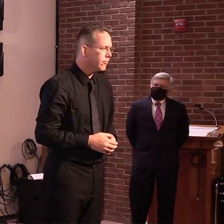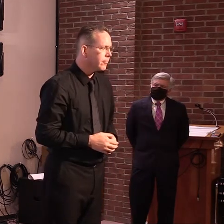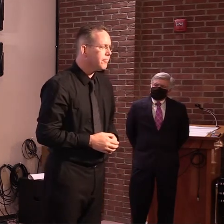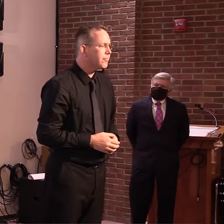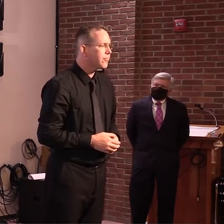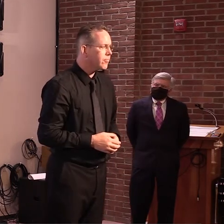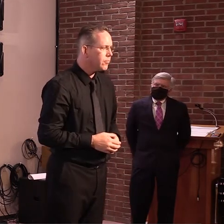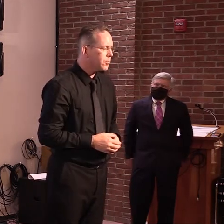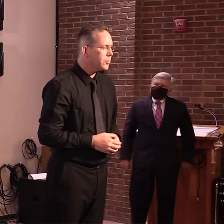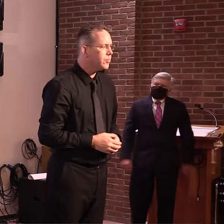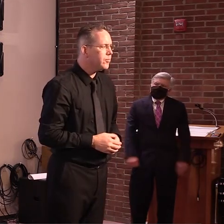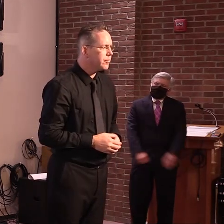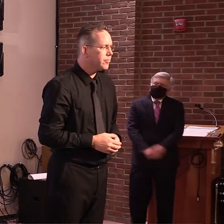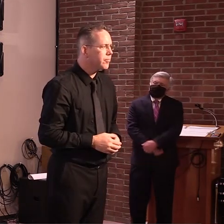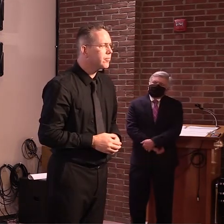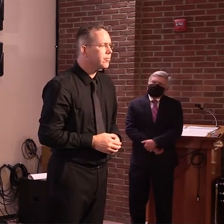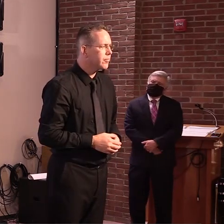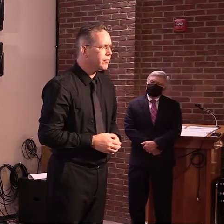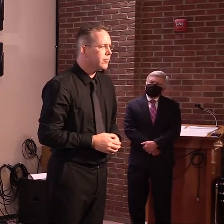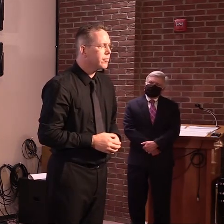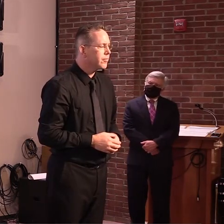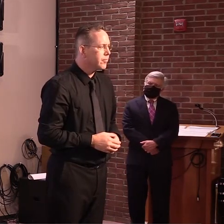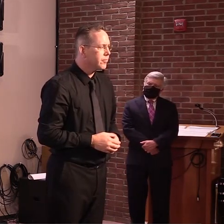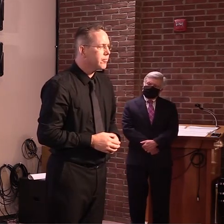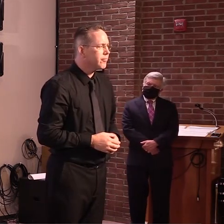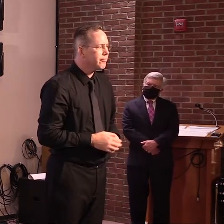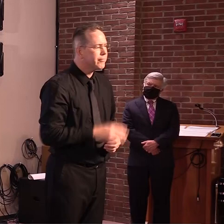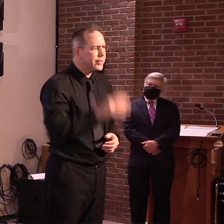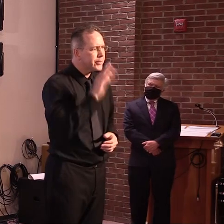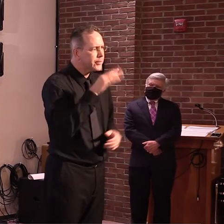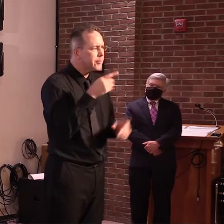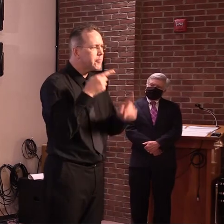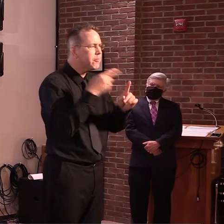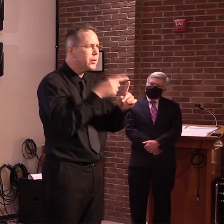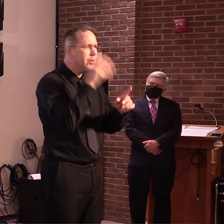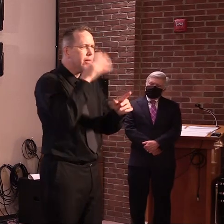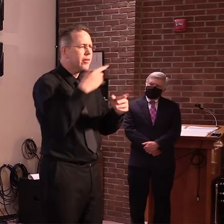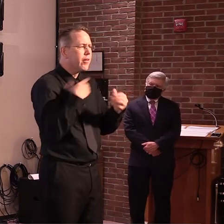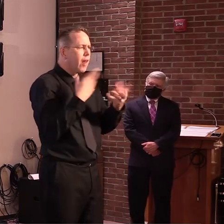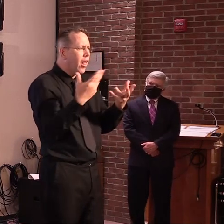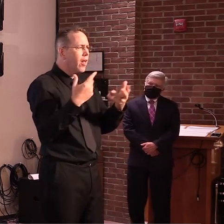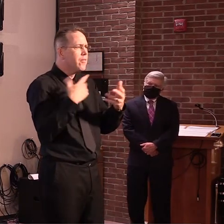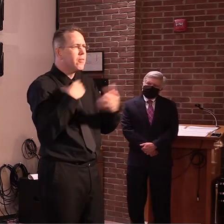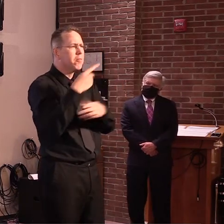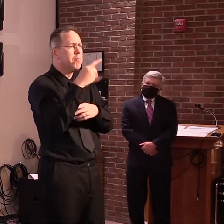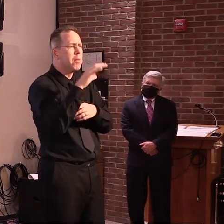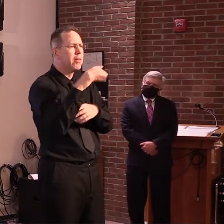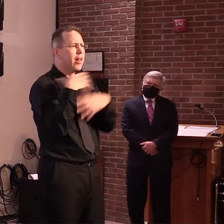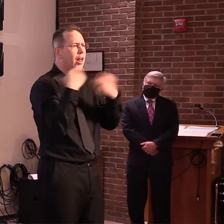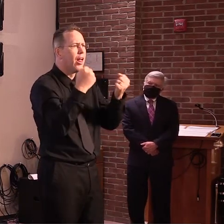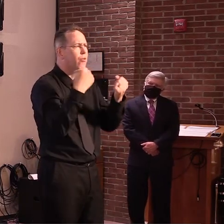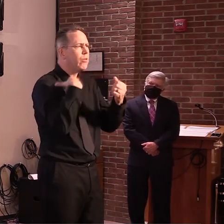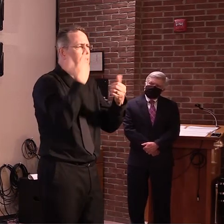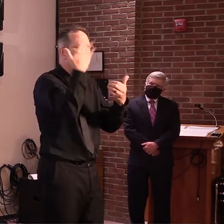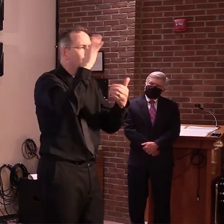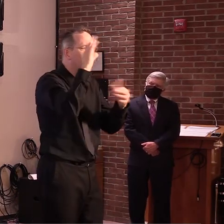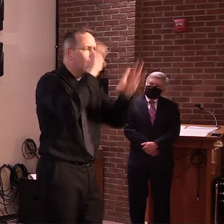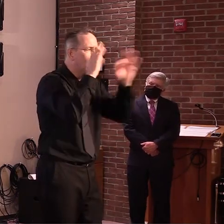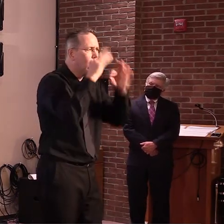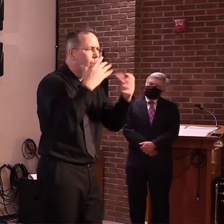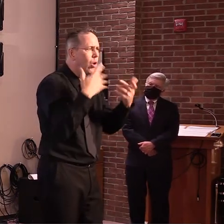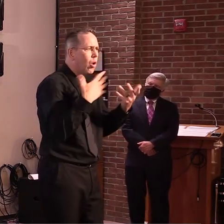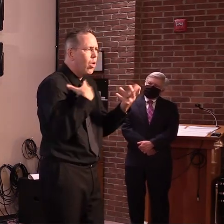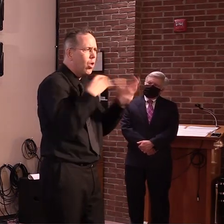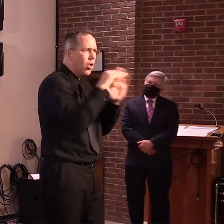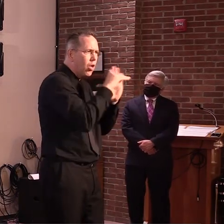about. So everything that's being applied in the Winooski-Burlington area right now would be